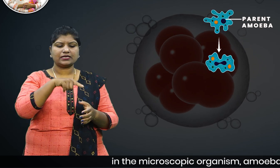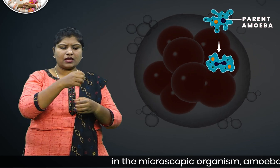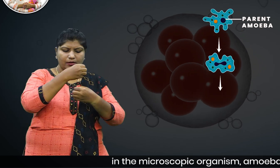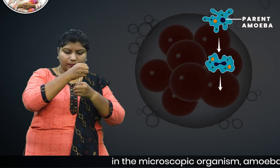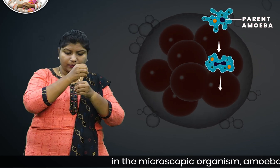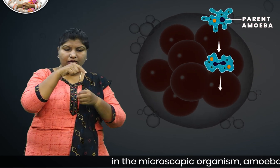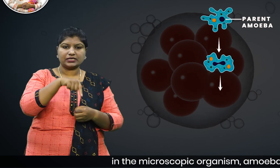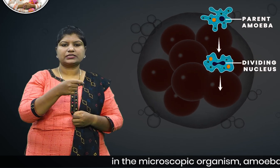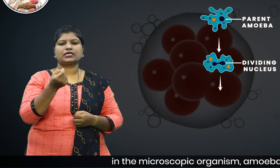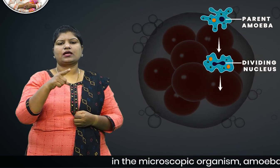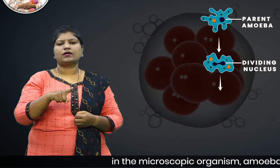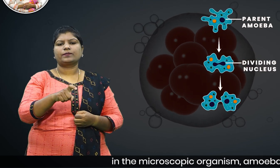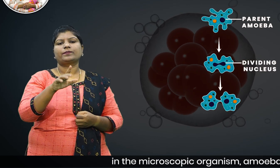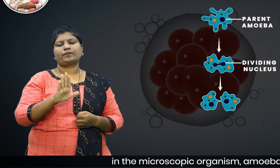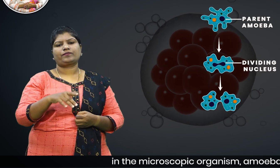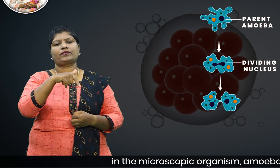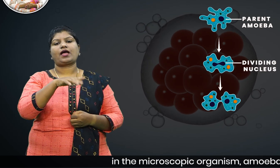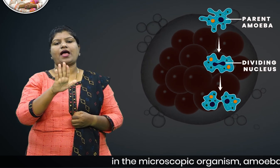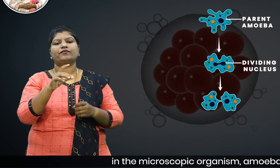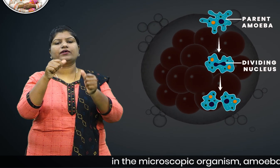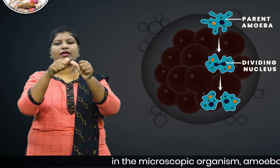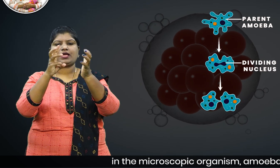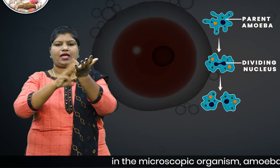organism amoeba.